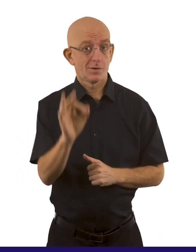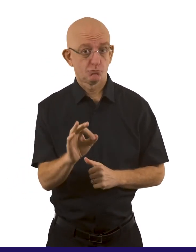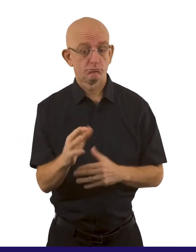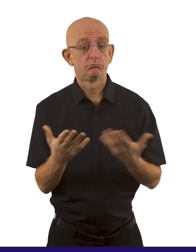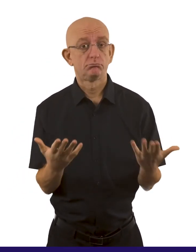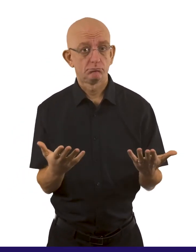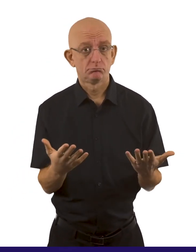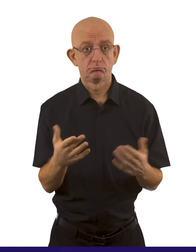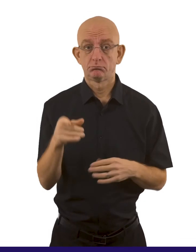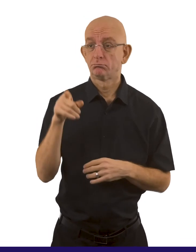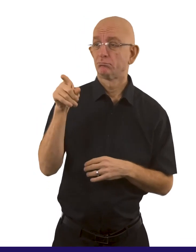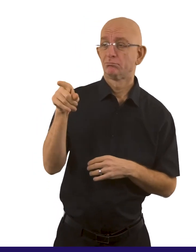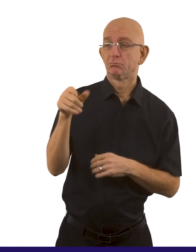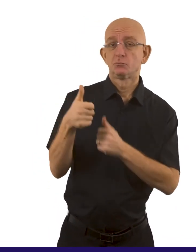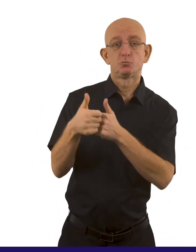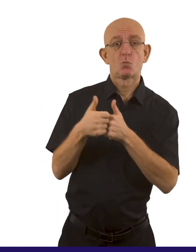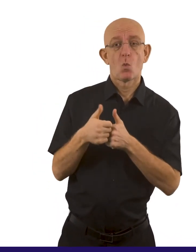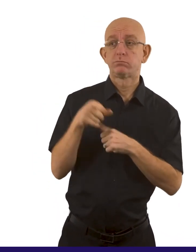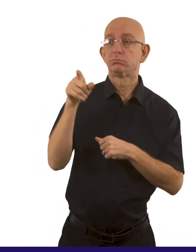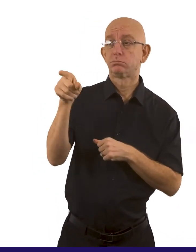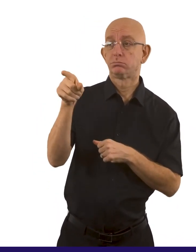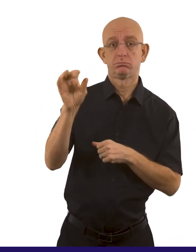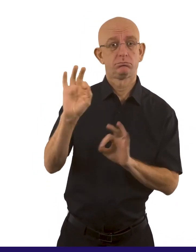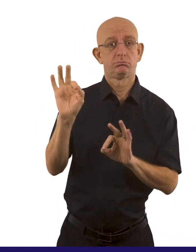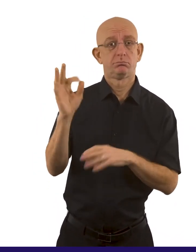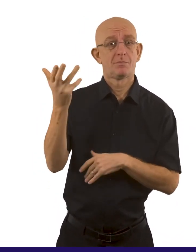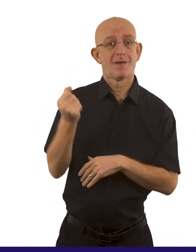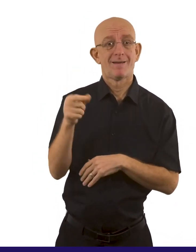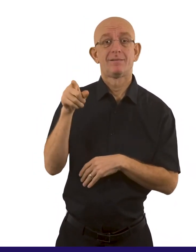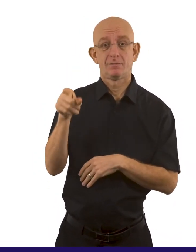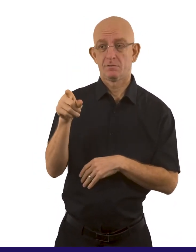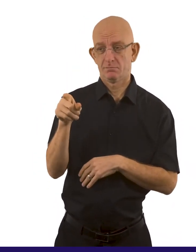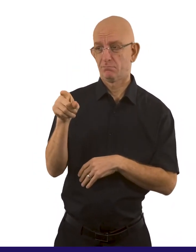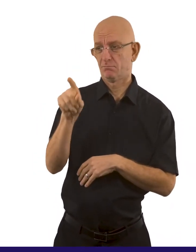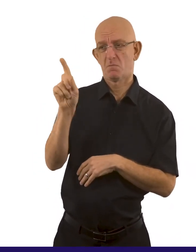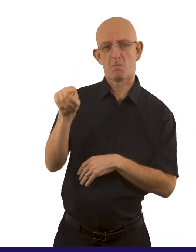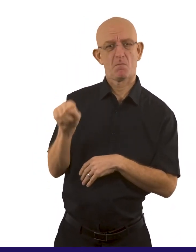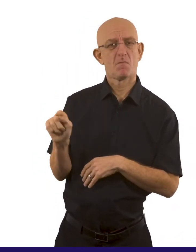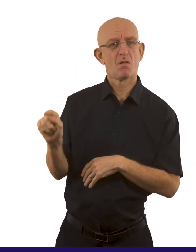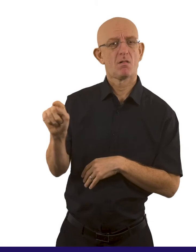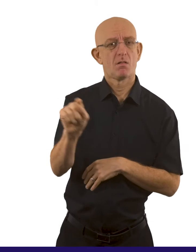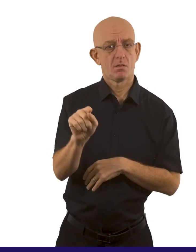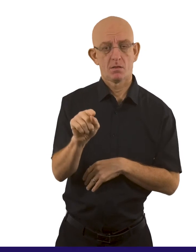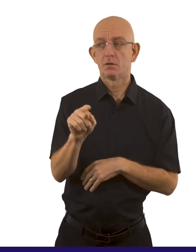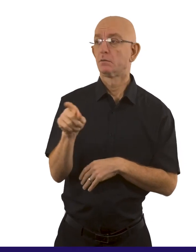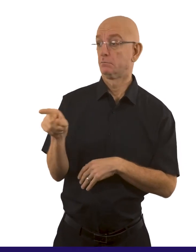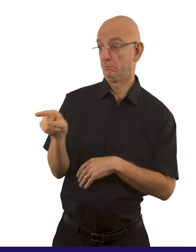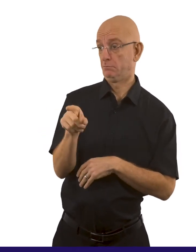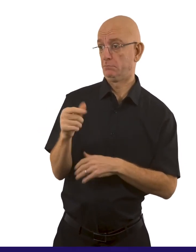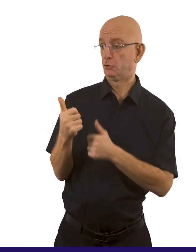Question 26. Does the informal, open brackets, unpaid, close brackets, support you receive